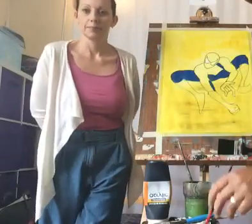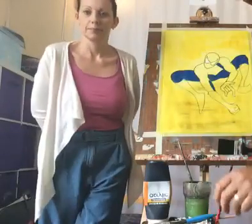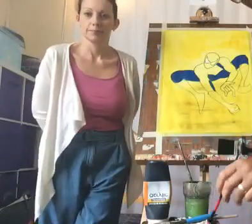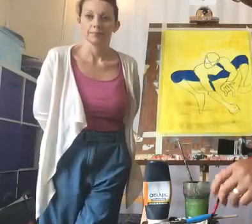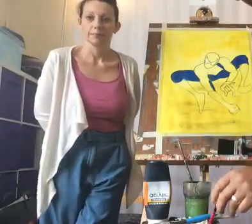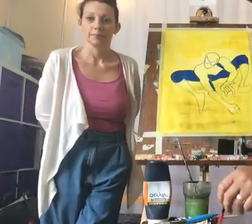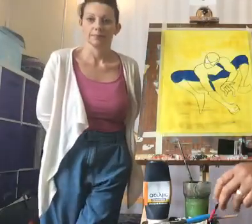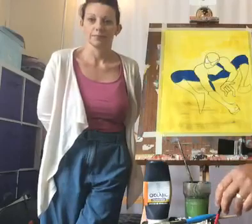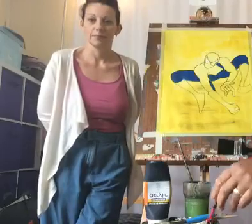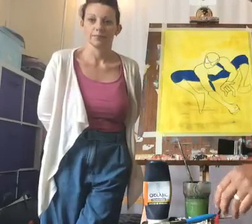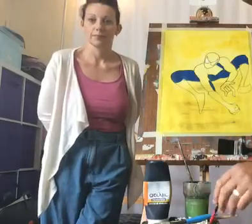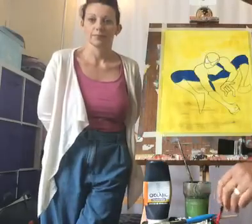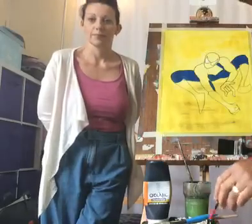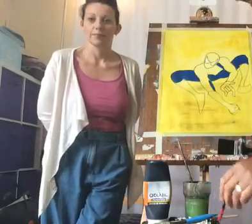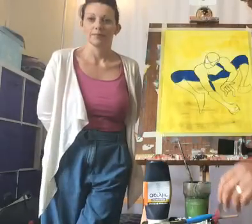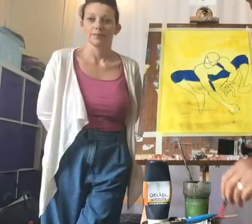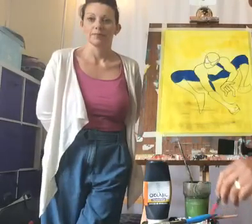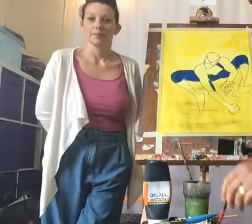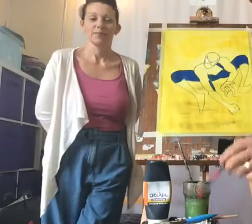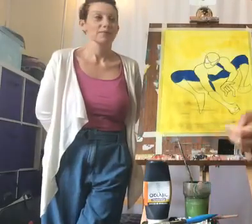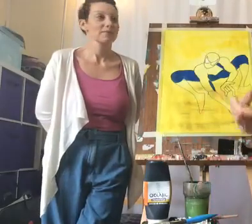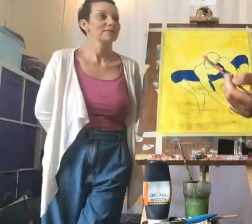But he cannot get out of baths.